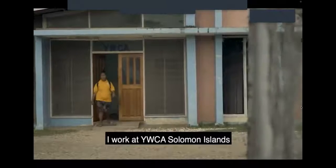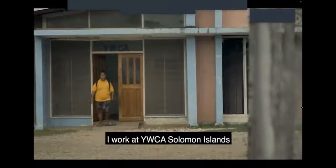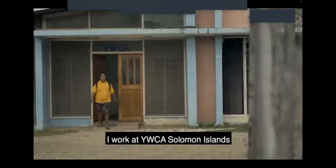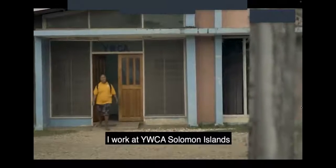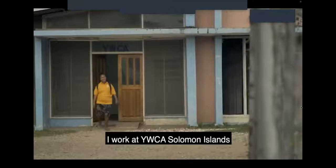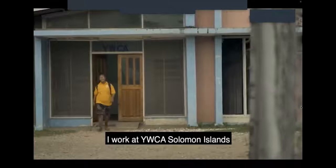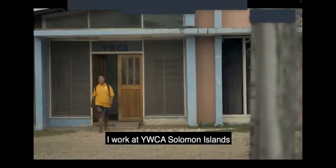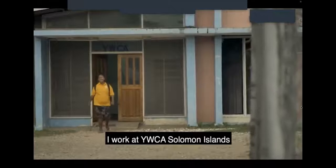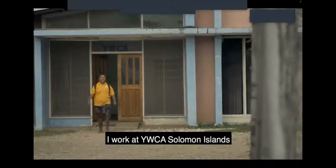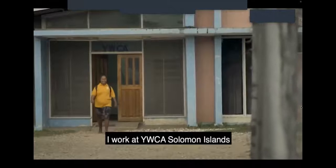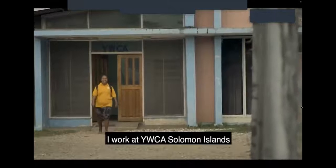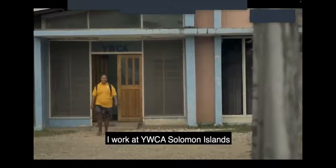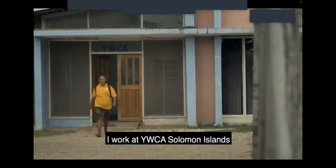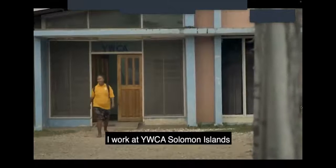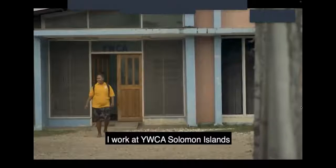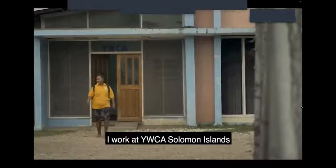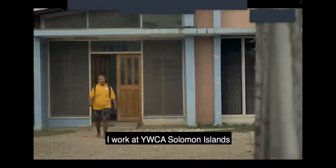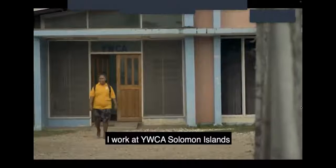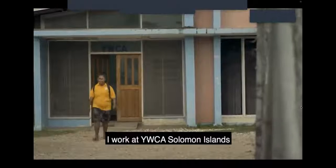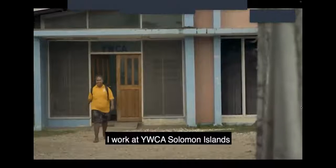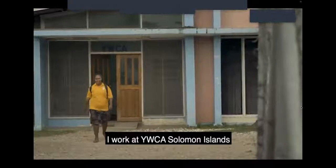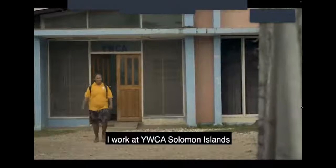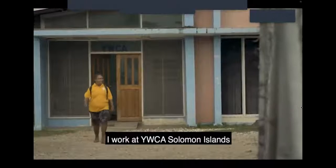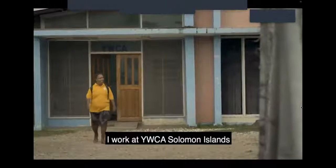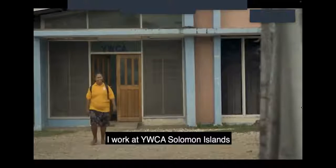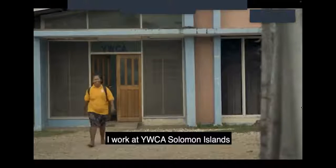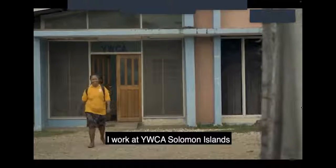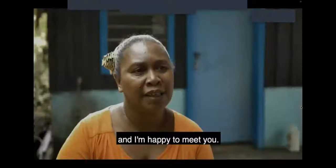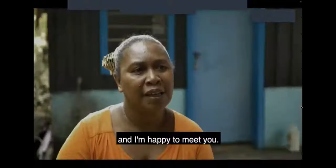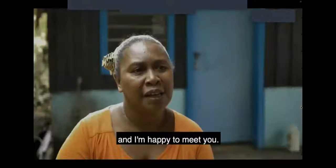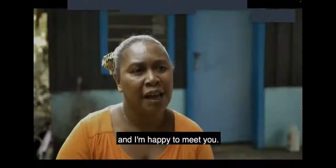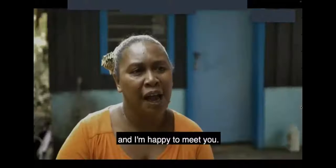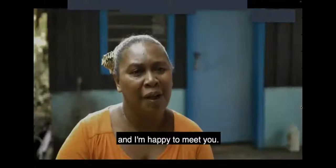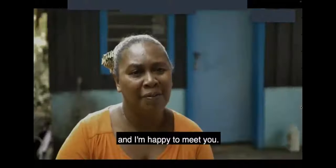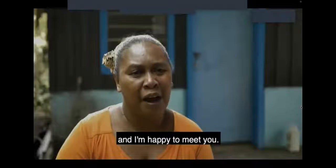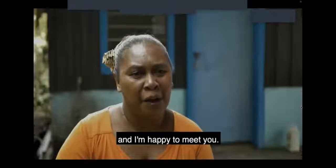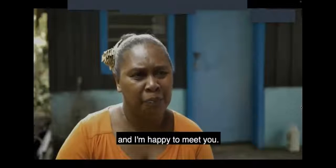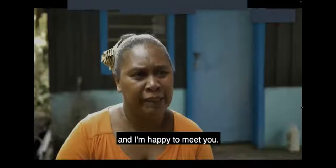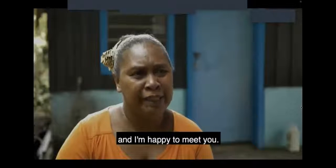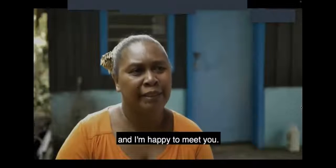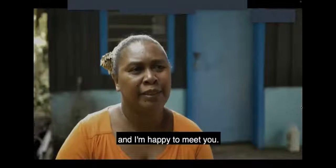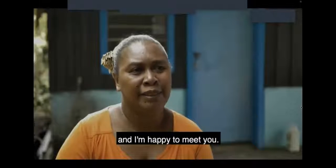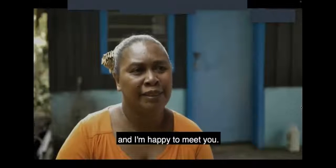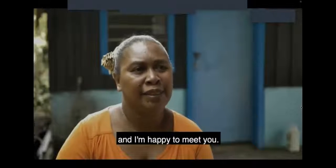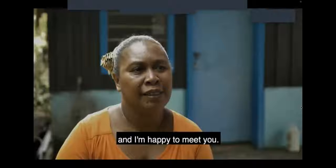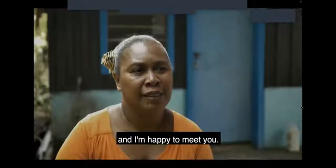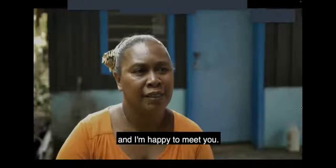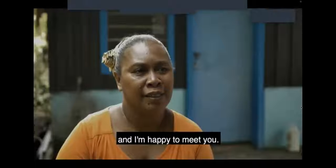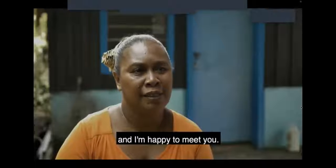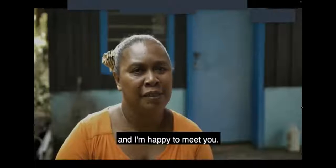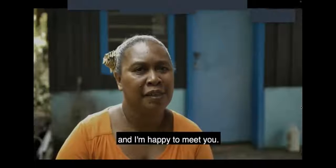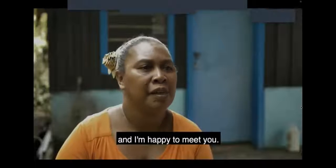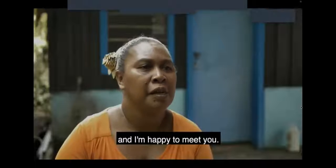work at YWCA Solomon Islands, and I'm happy to